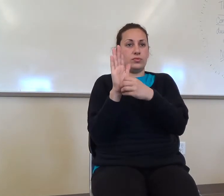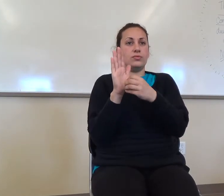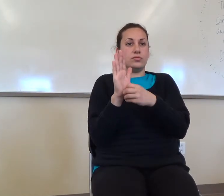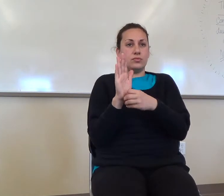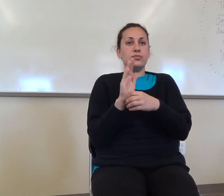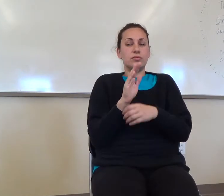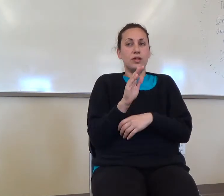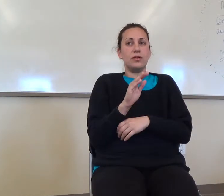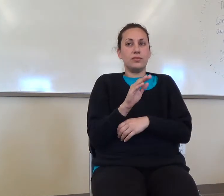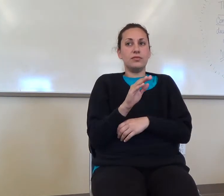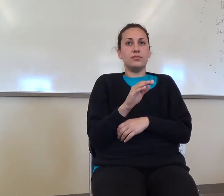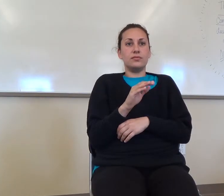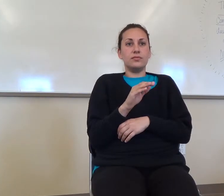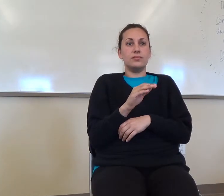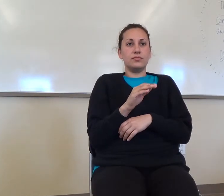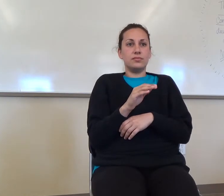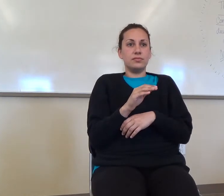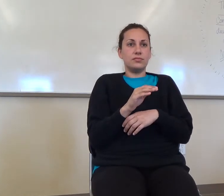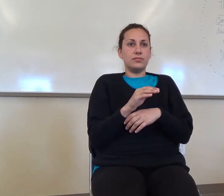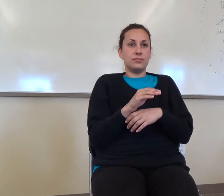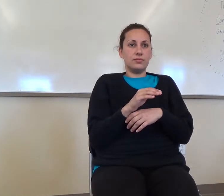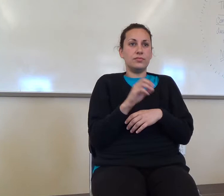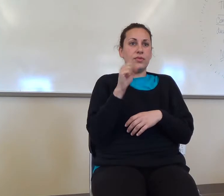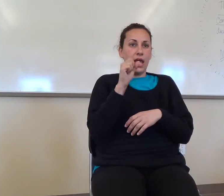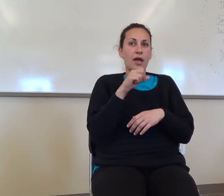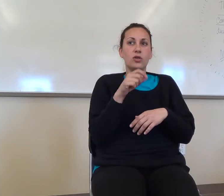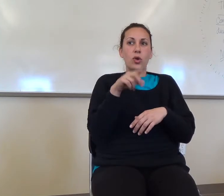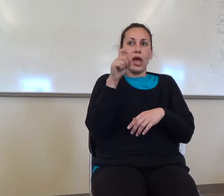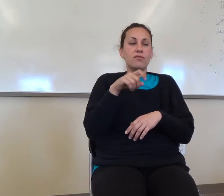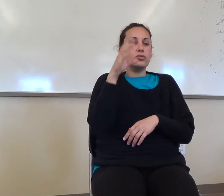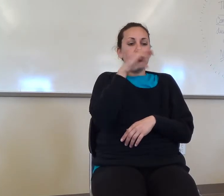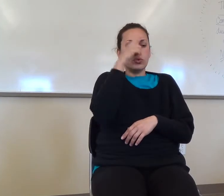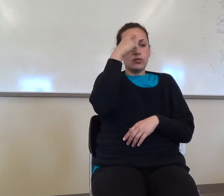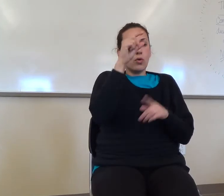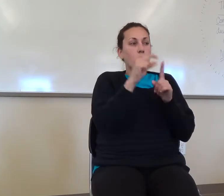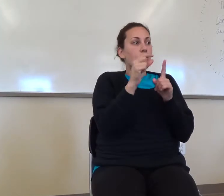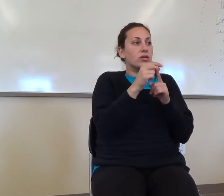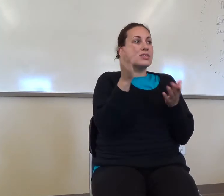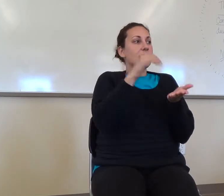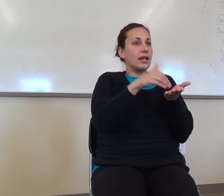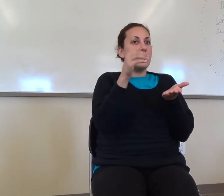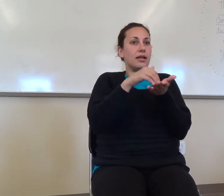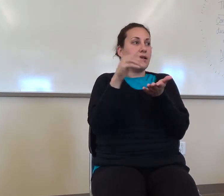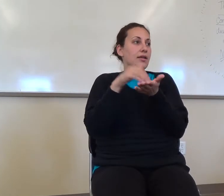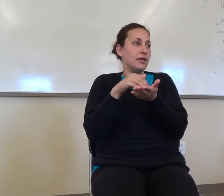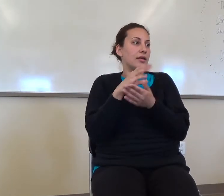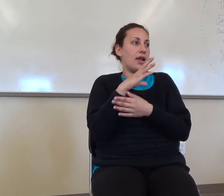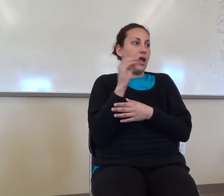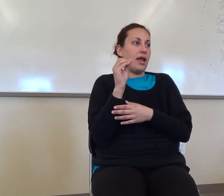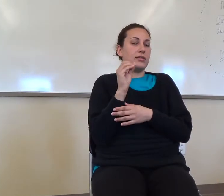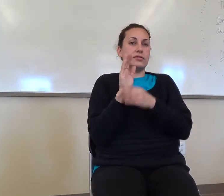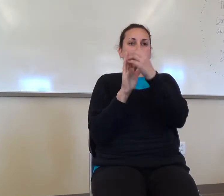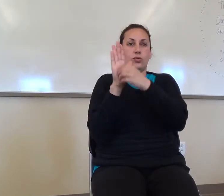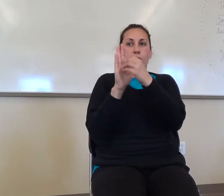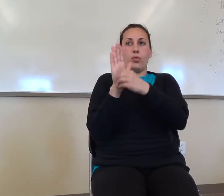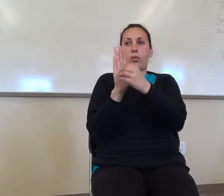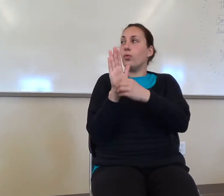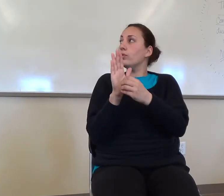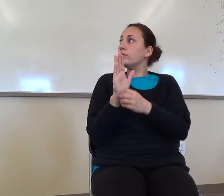handouts instead of just having you look in the book is because I'm giving you this room to